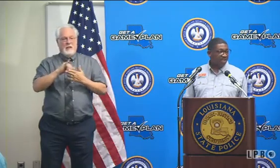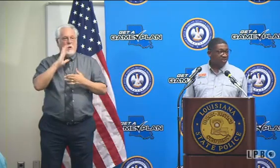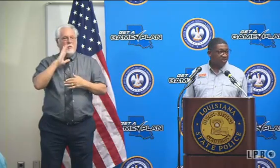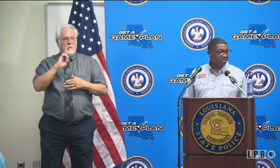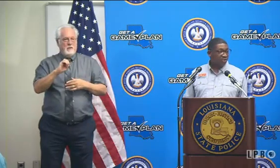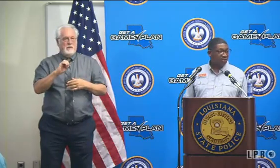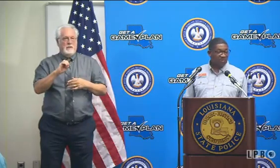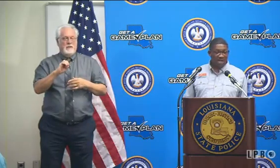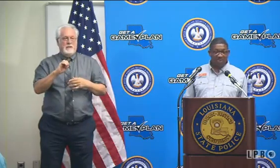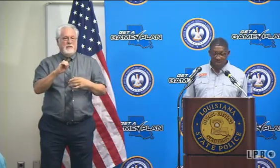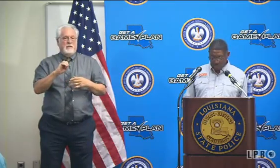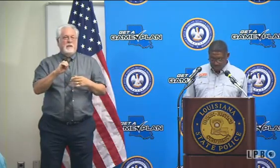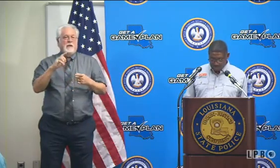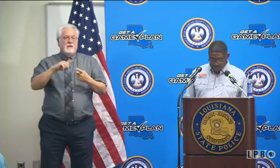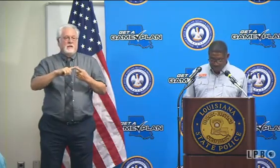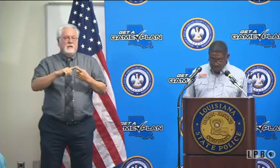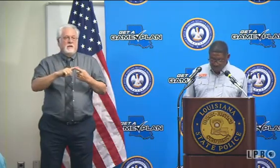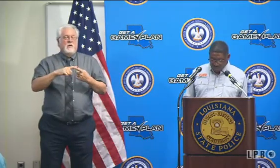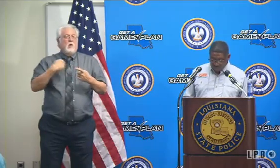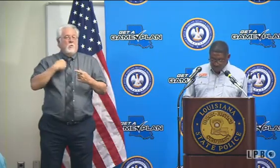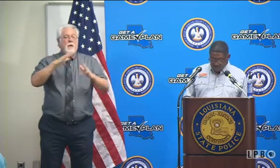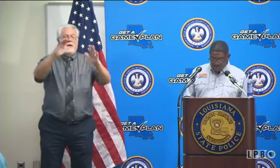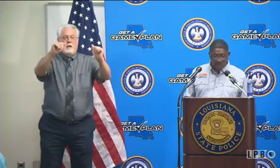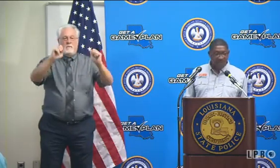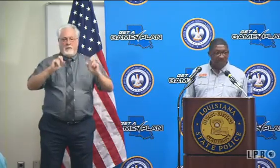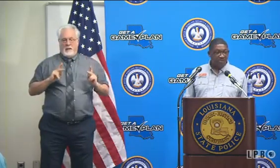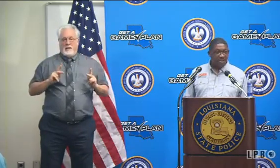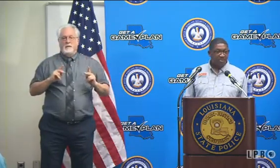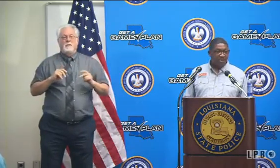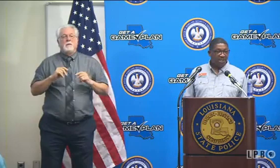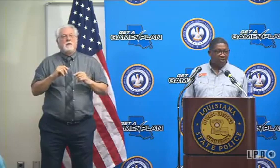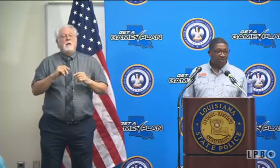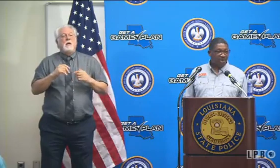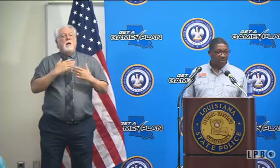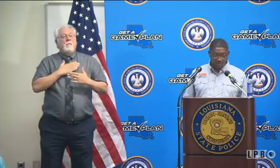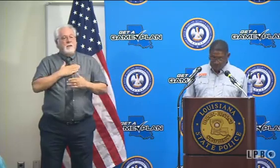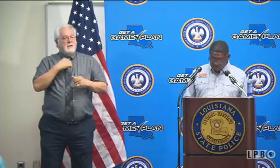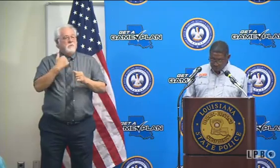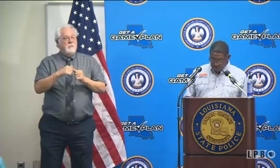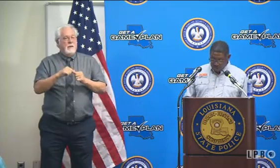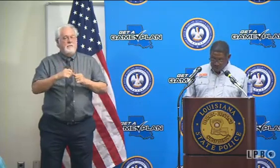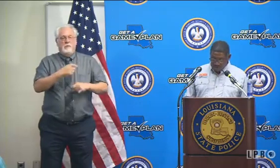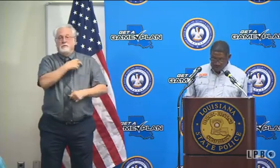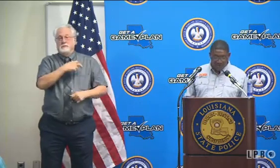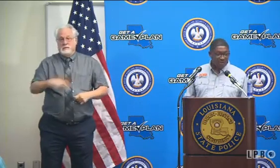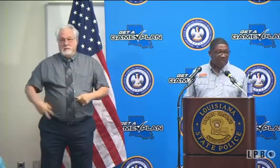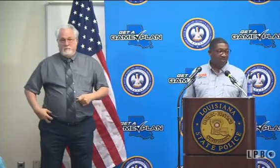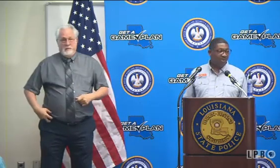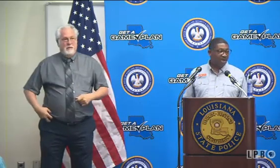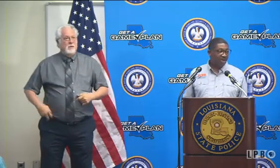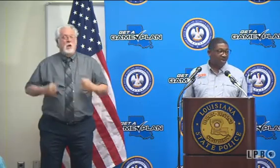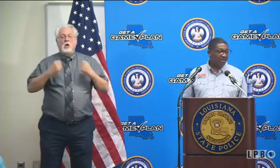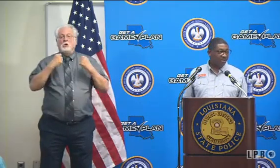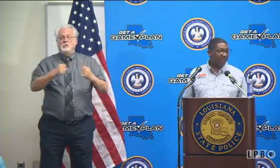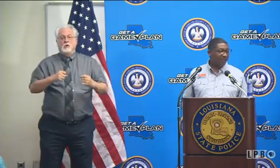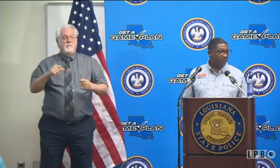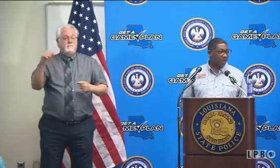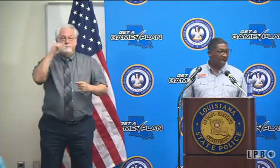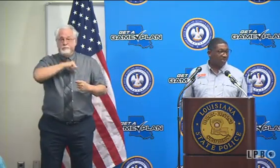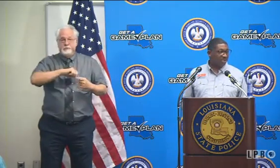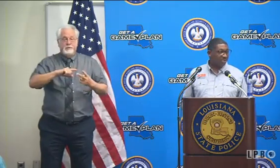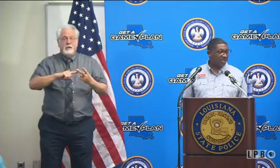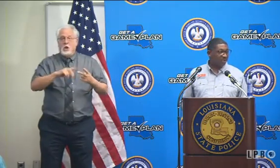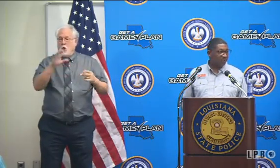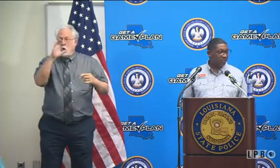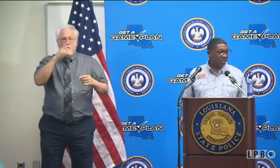in the case until we repopulate the communities that are evacuating. Please remember to put your seatbelt on, don't drive impaired, and look